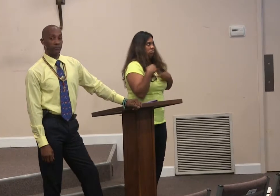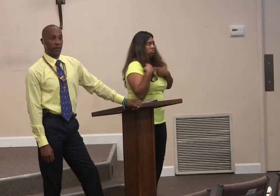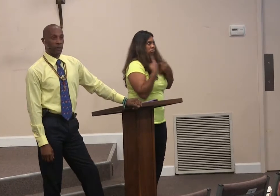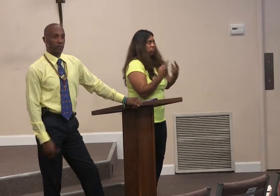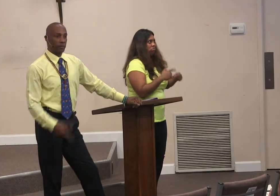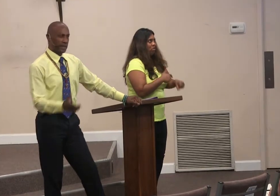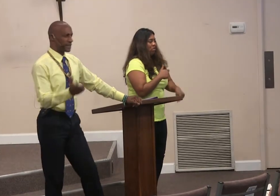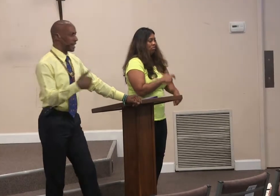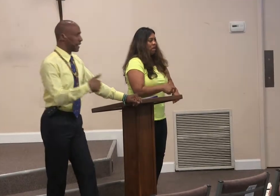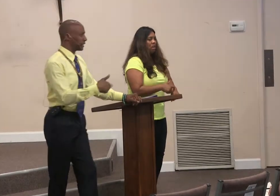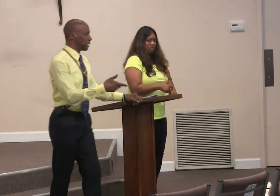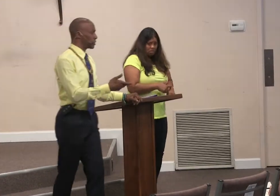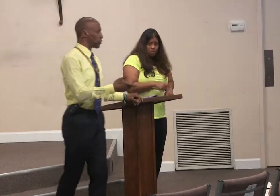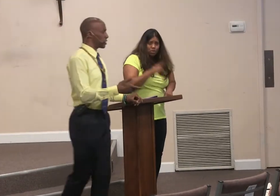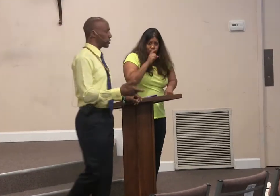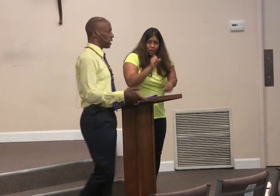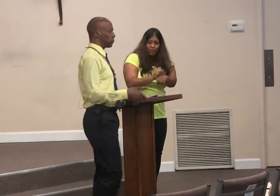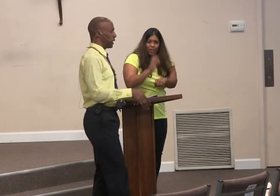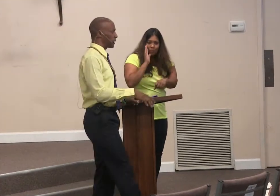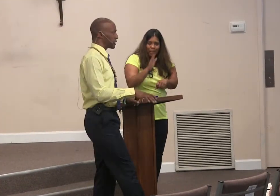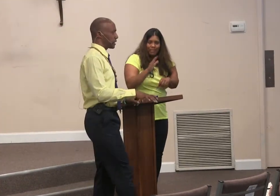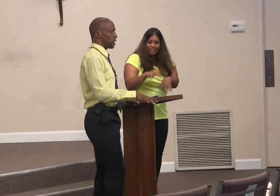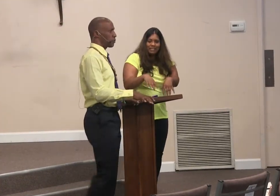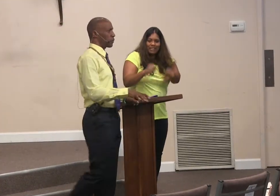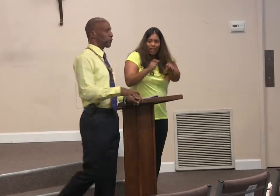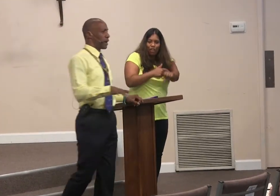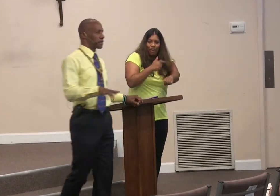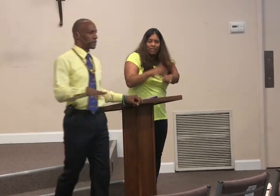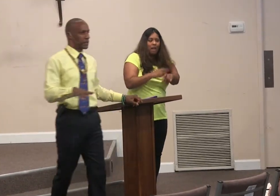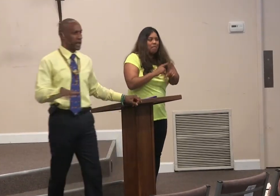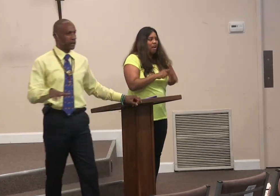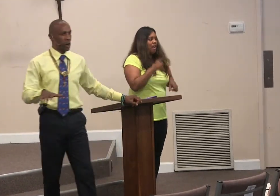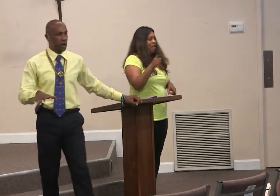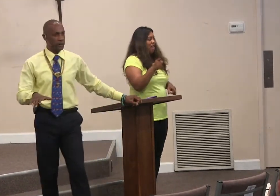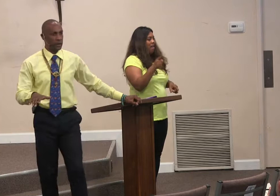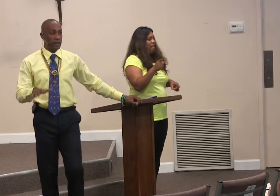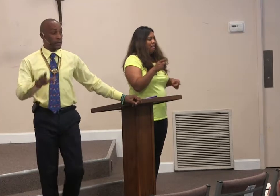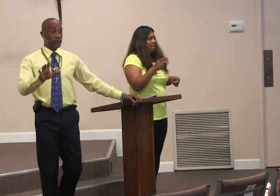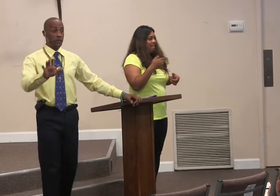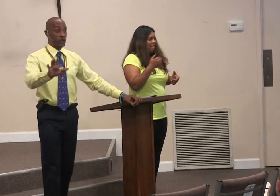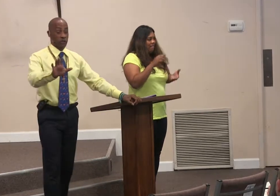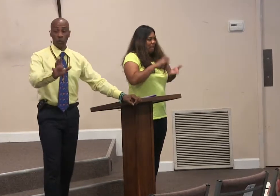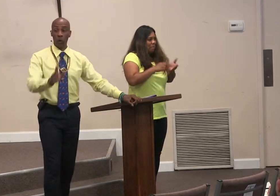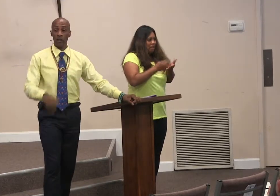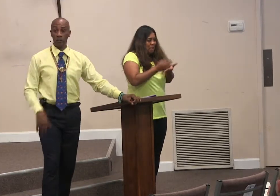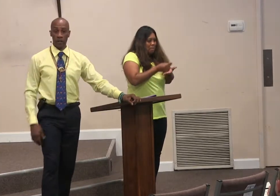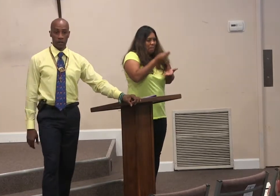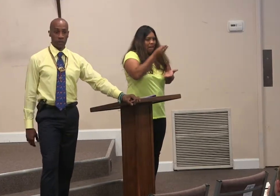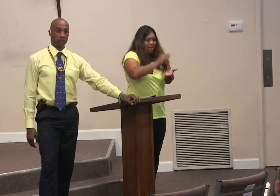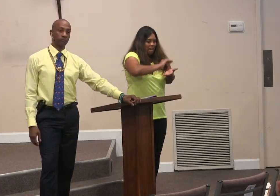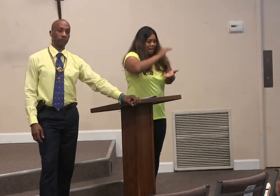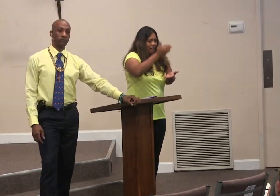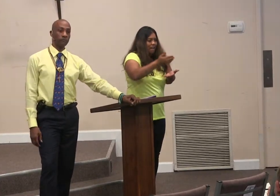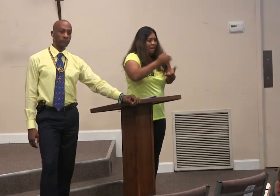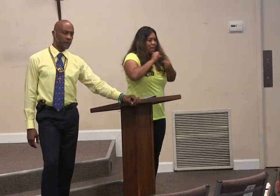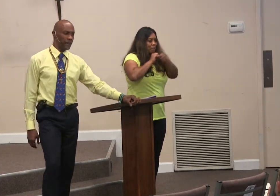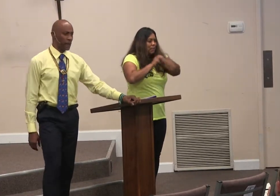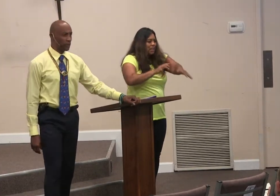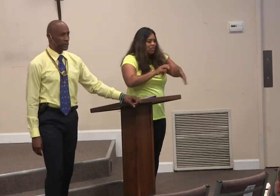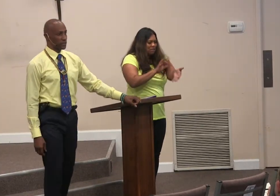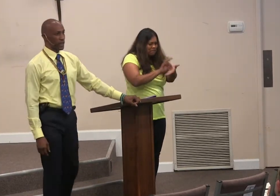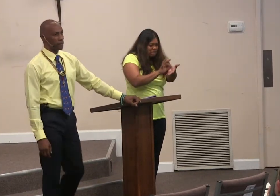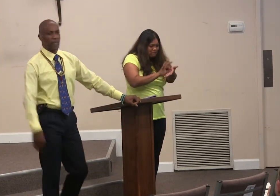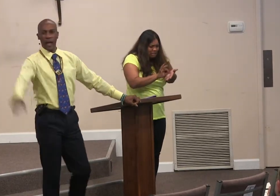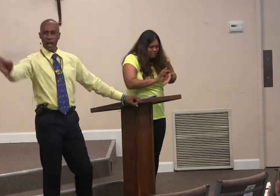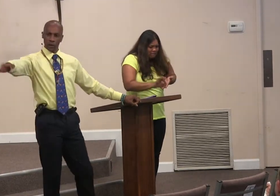Might take a while. But is that not a demonstration of abundance, the number of grains of sand on that's just one beach? If